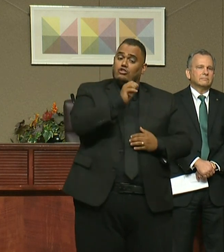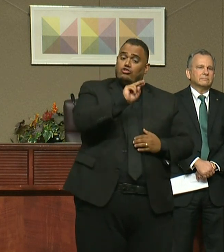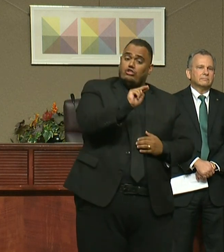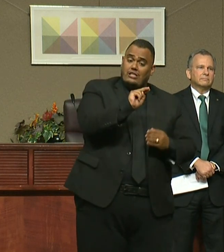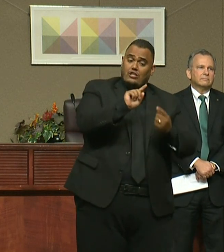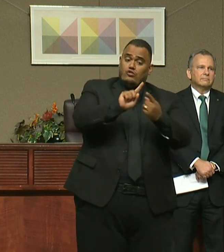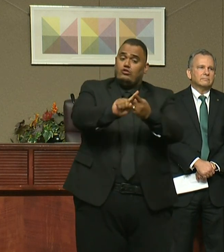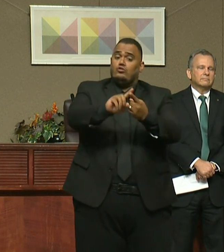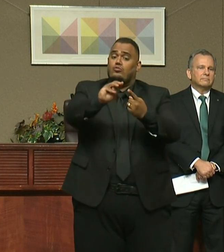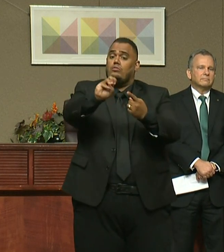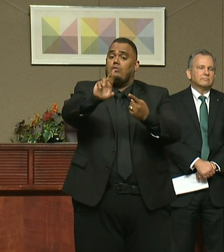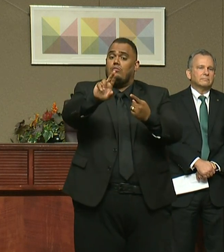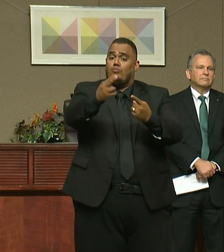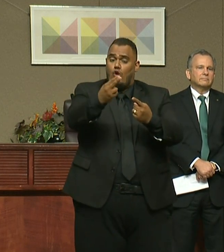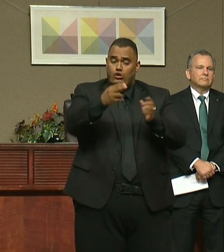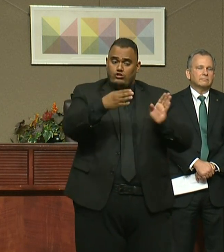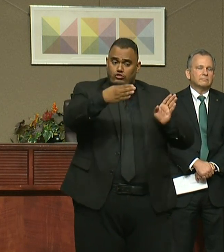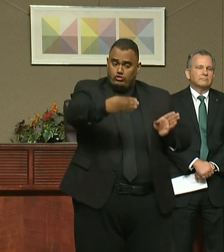March, we were